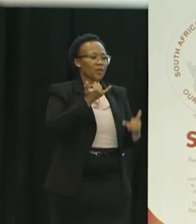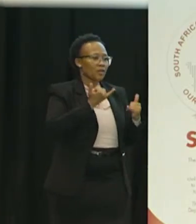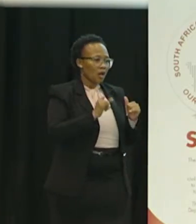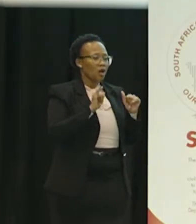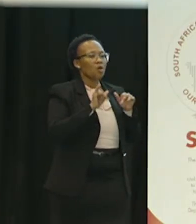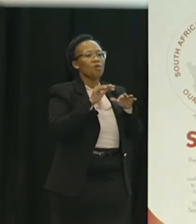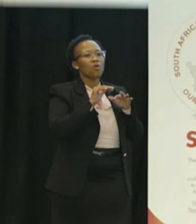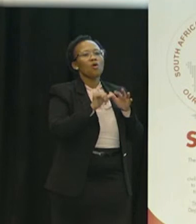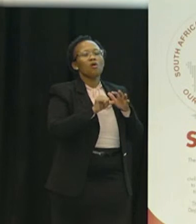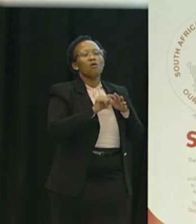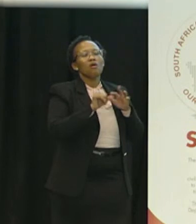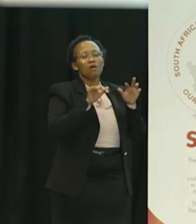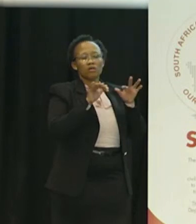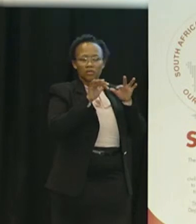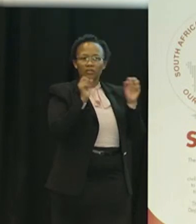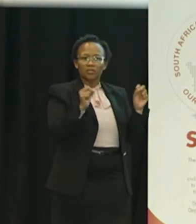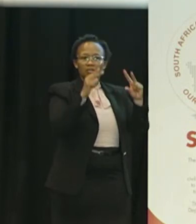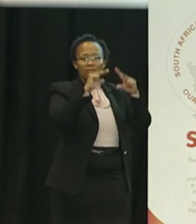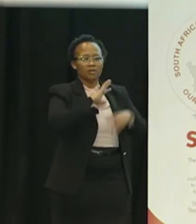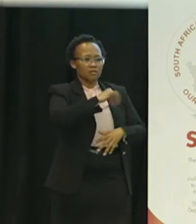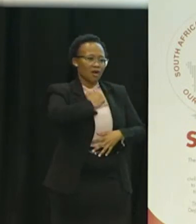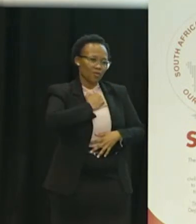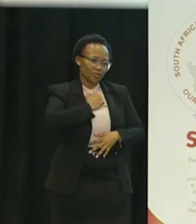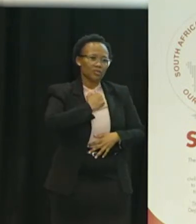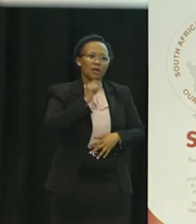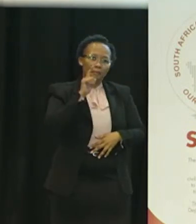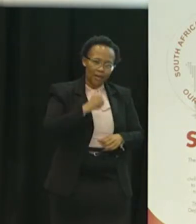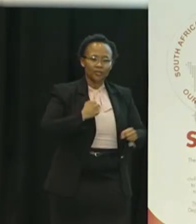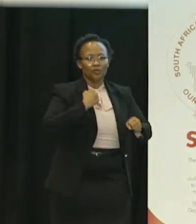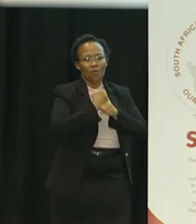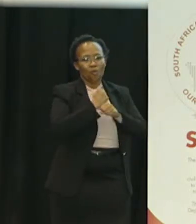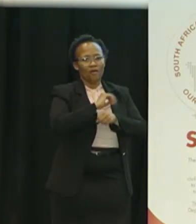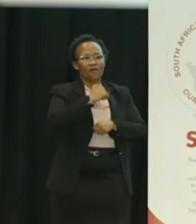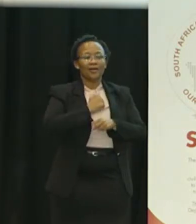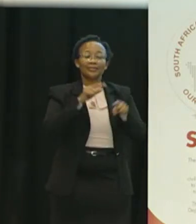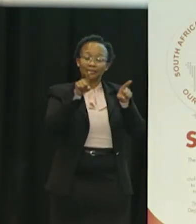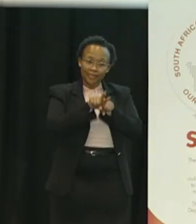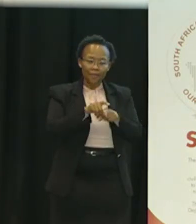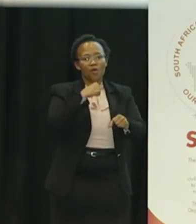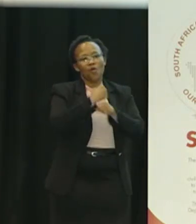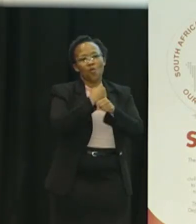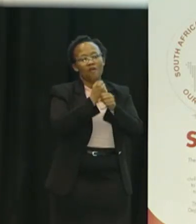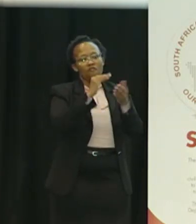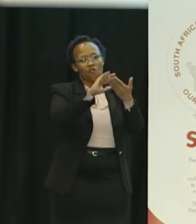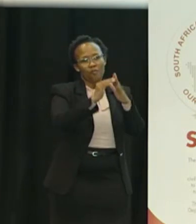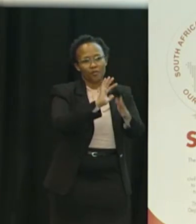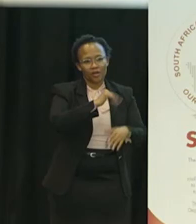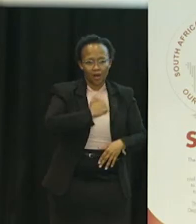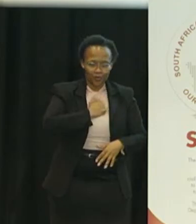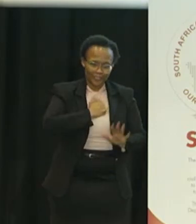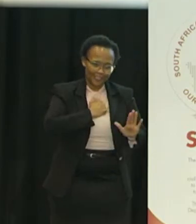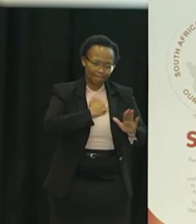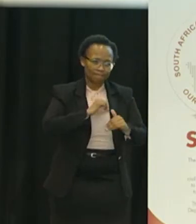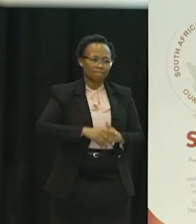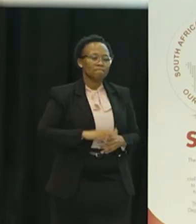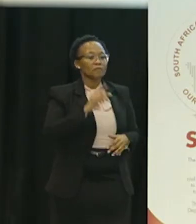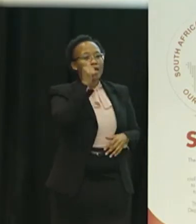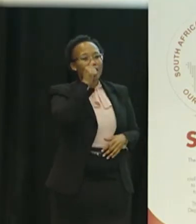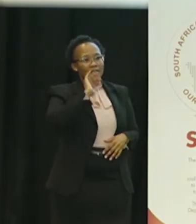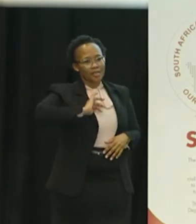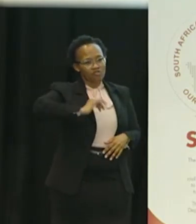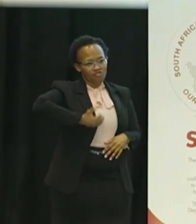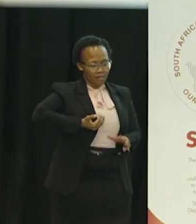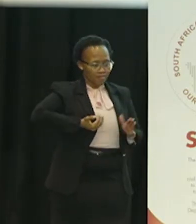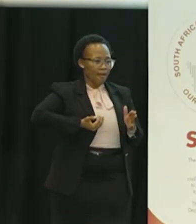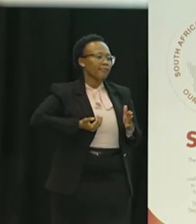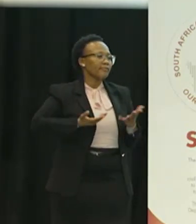summit. Let's make it work for us. Let's make it work for our communities. And with that, ladies and gentlemen, and everybody else in